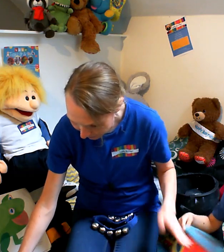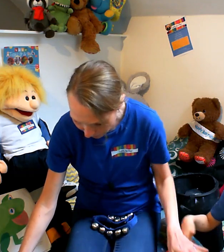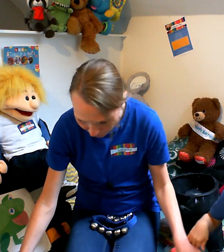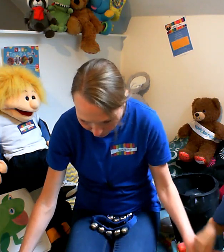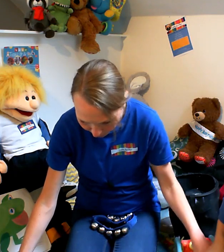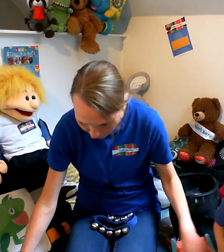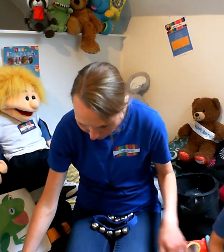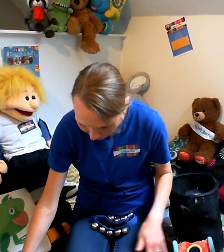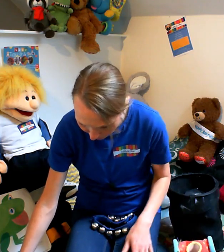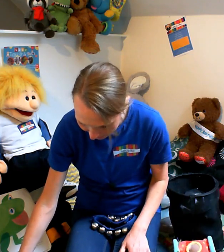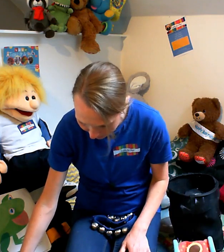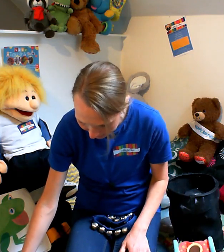Some frog jumping for me, sweetie.